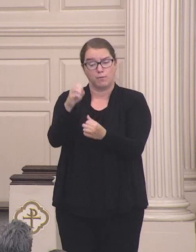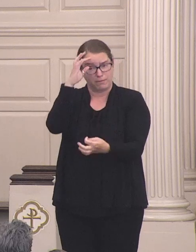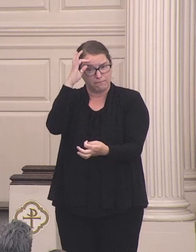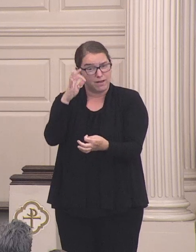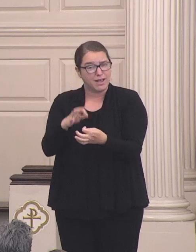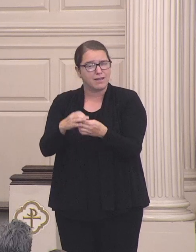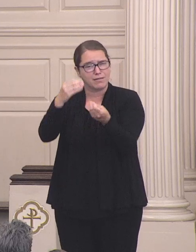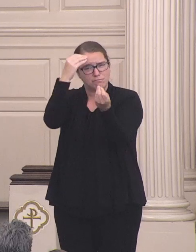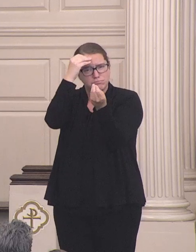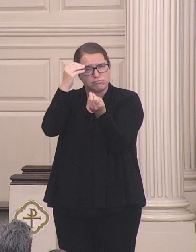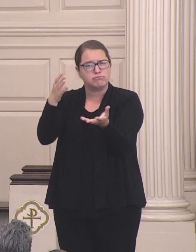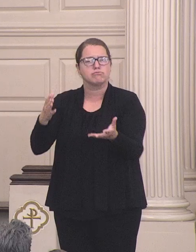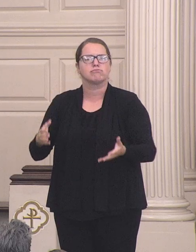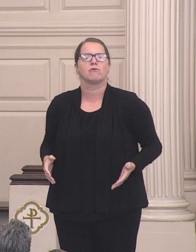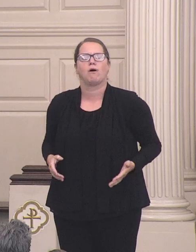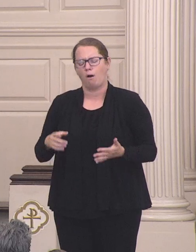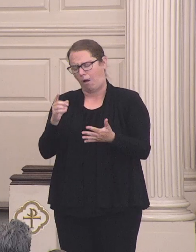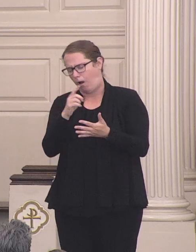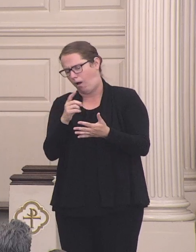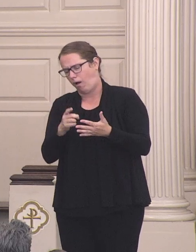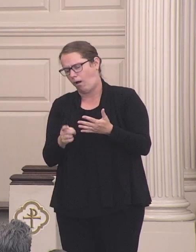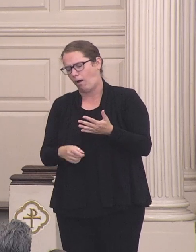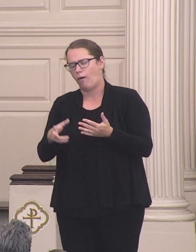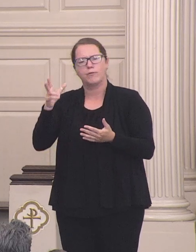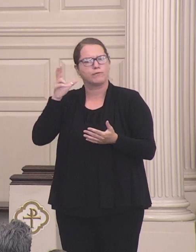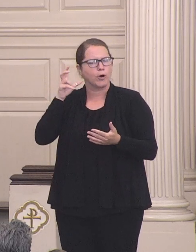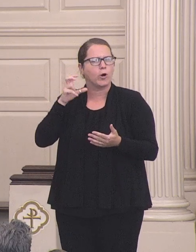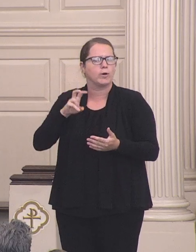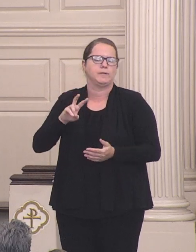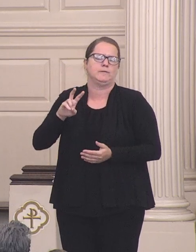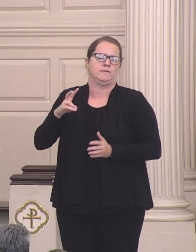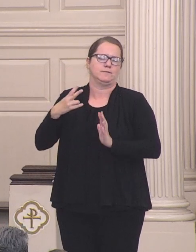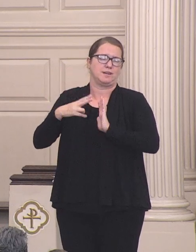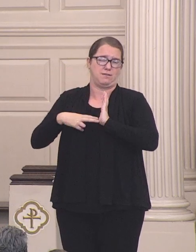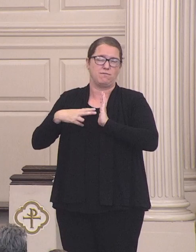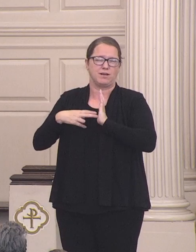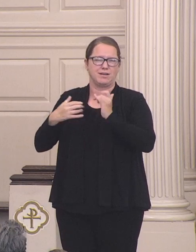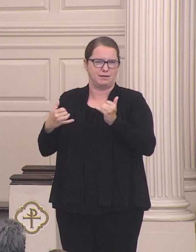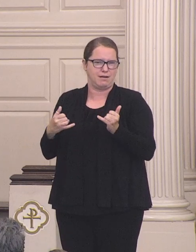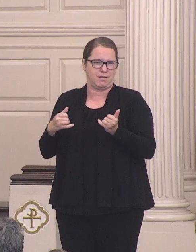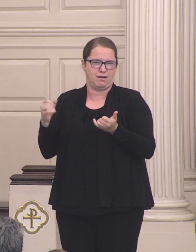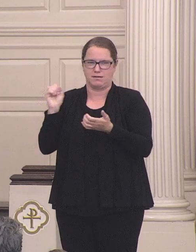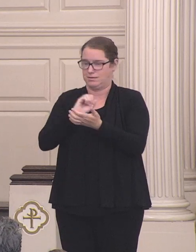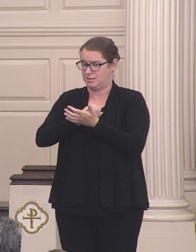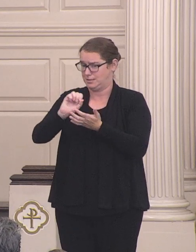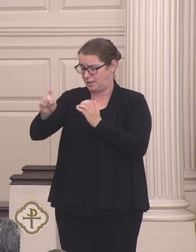aspects as we have heard them enumerated by Paul in the second reading.